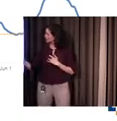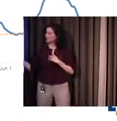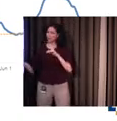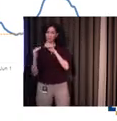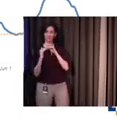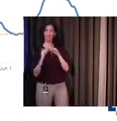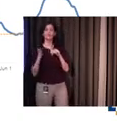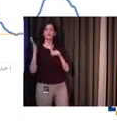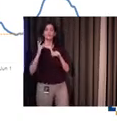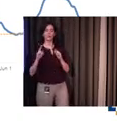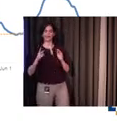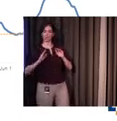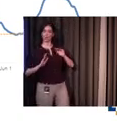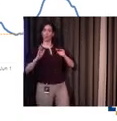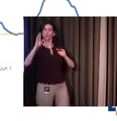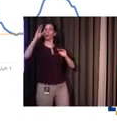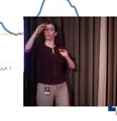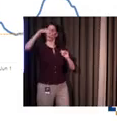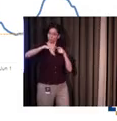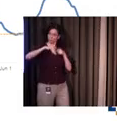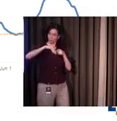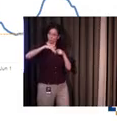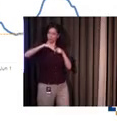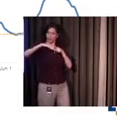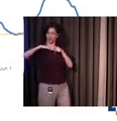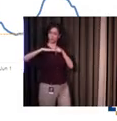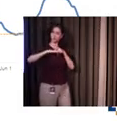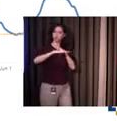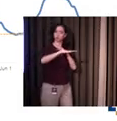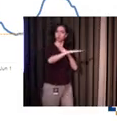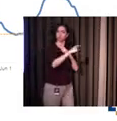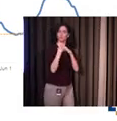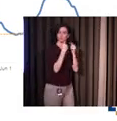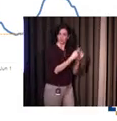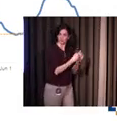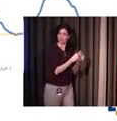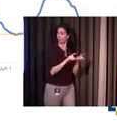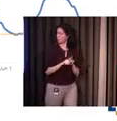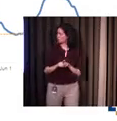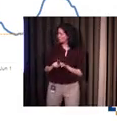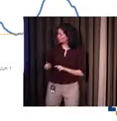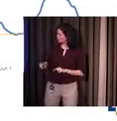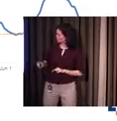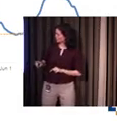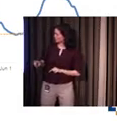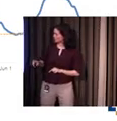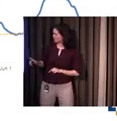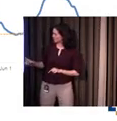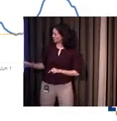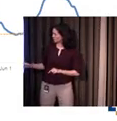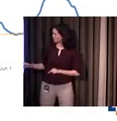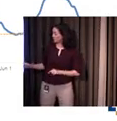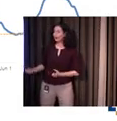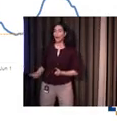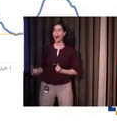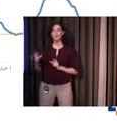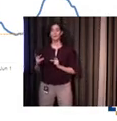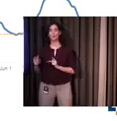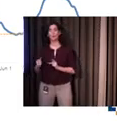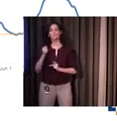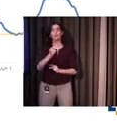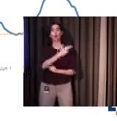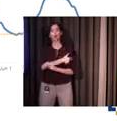that big second wave spike right there. And then on the bottom right, you'll see the number of new hospitalizations or people